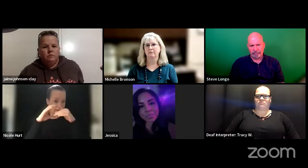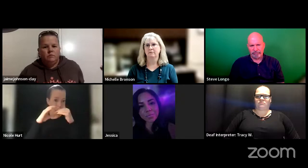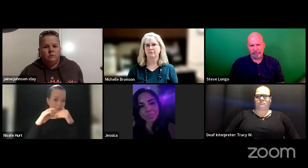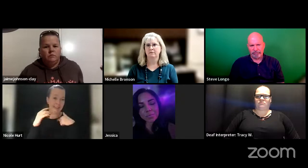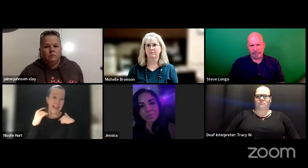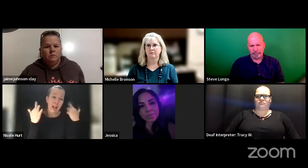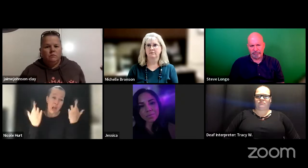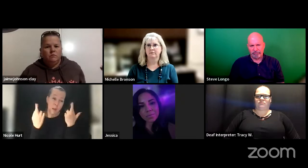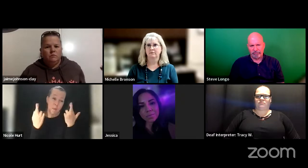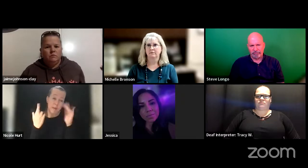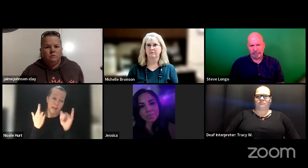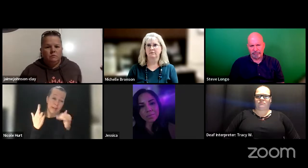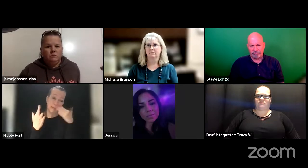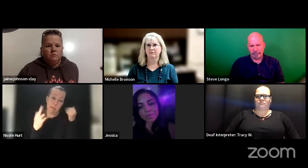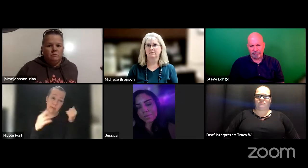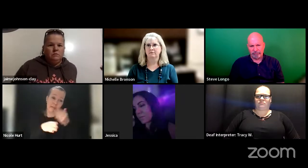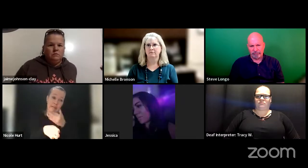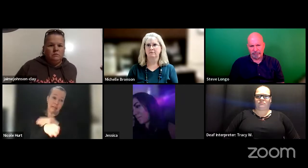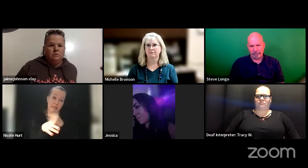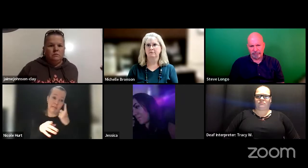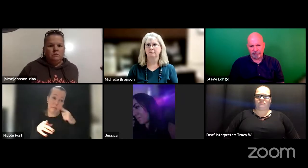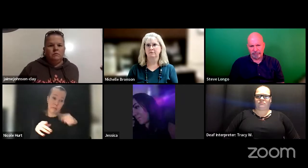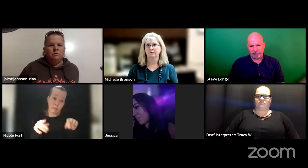be accessible to Michelle,